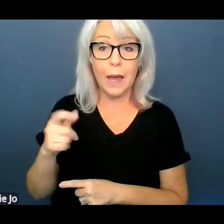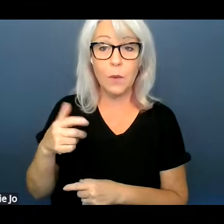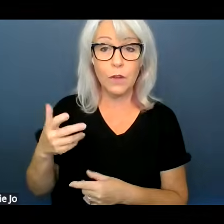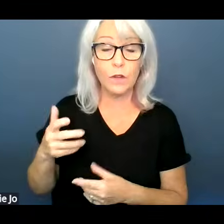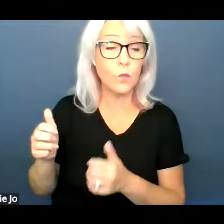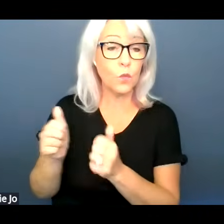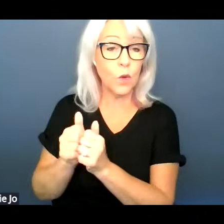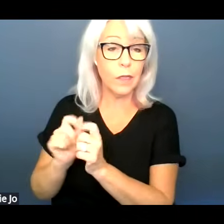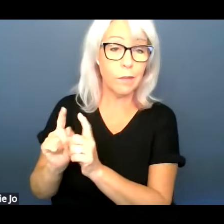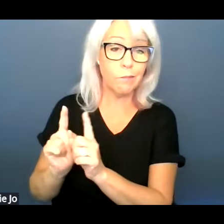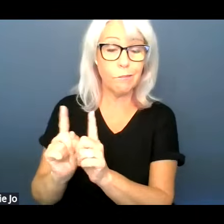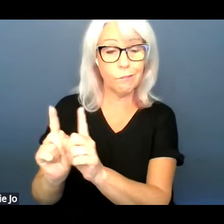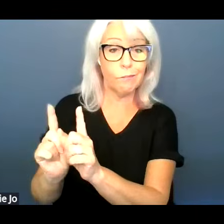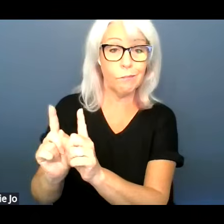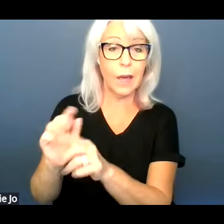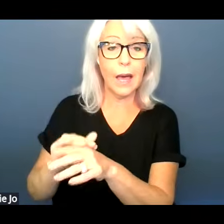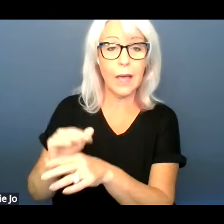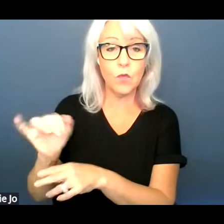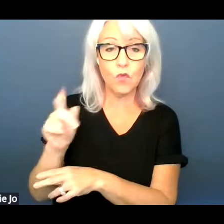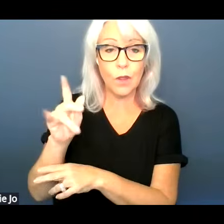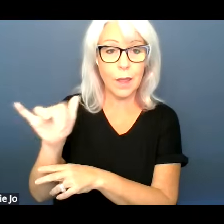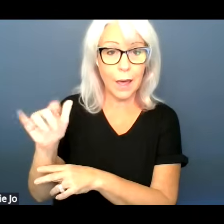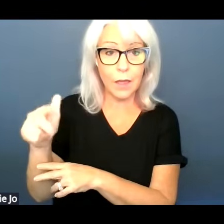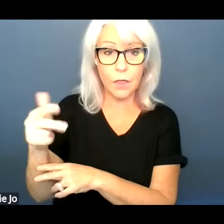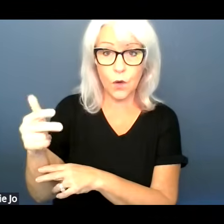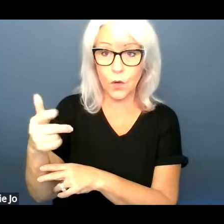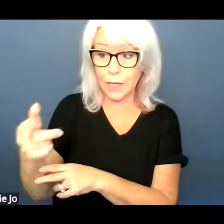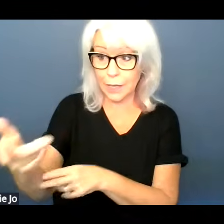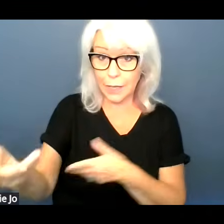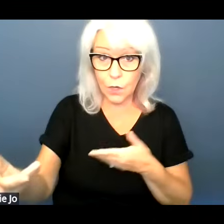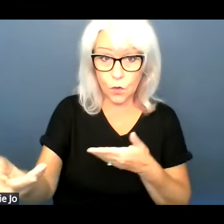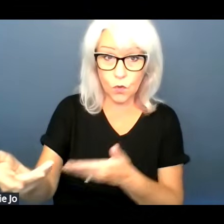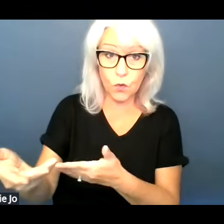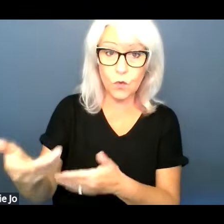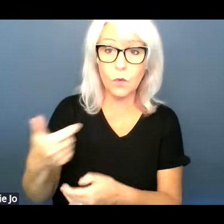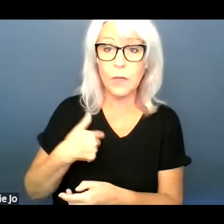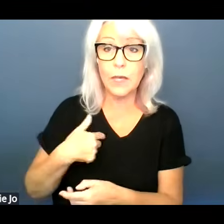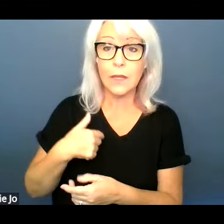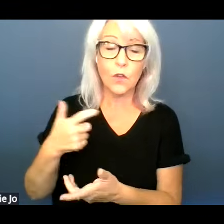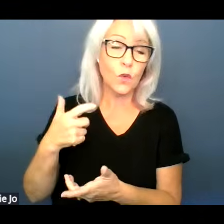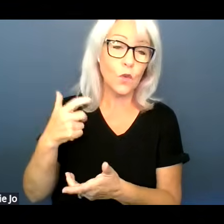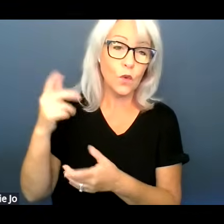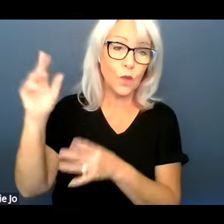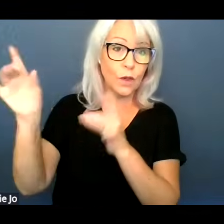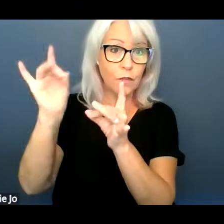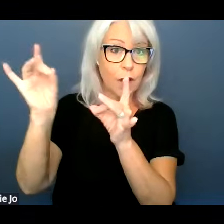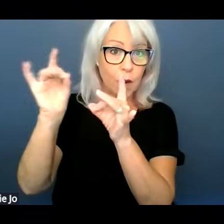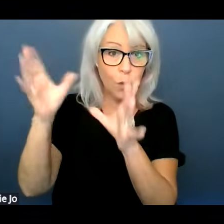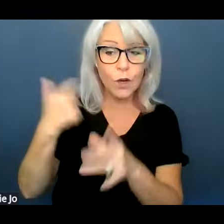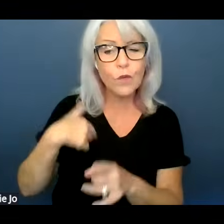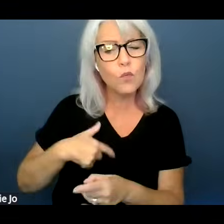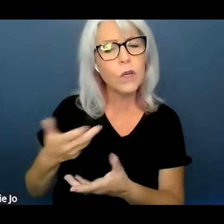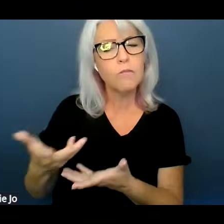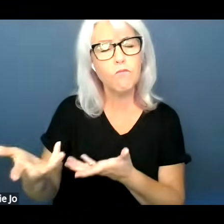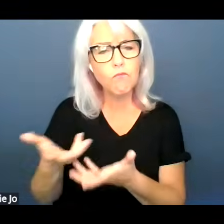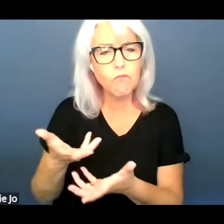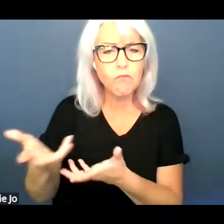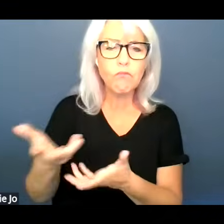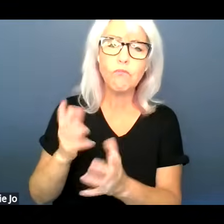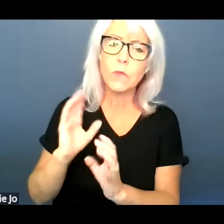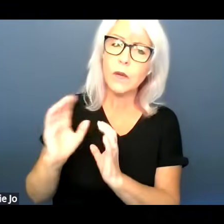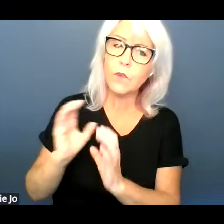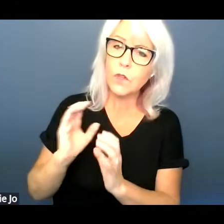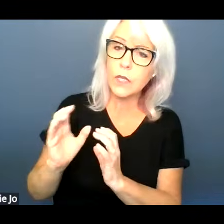July. And he introduced me to her at the fireworks and we had a nice conversation. And I'm not even sure